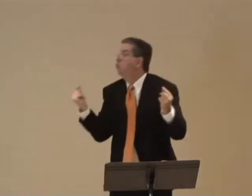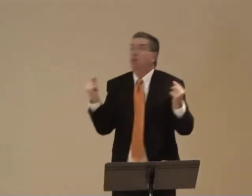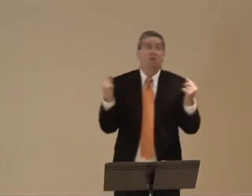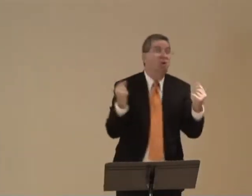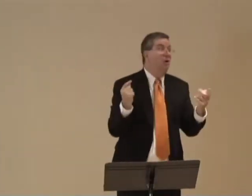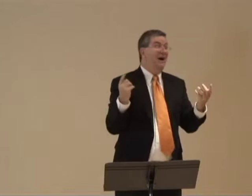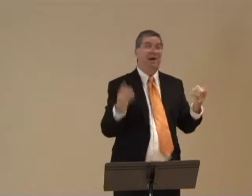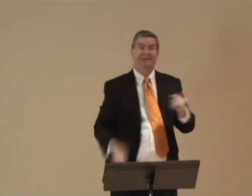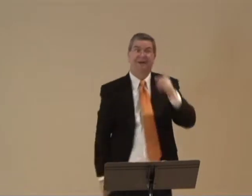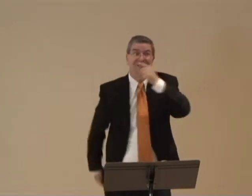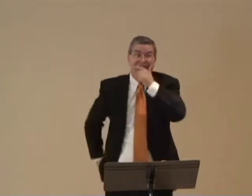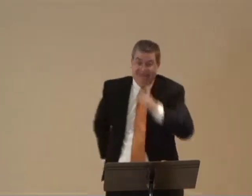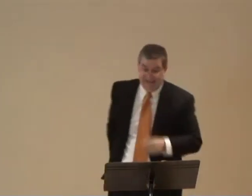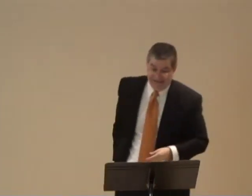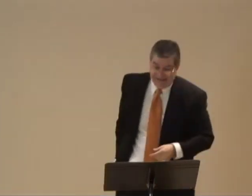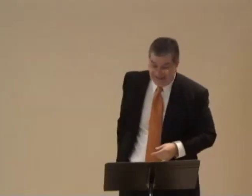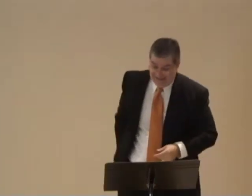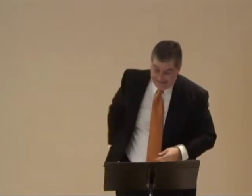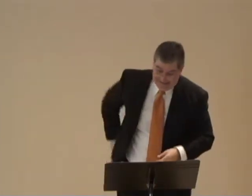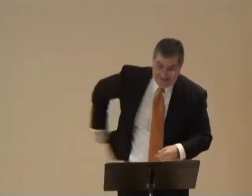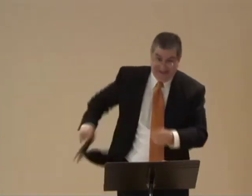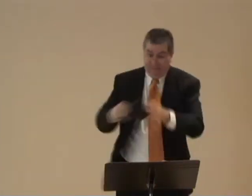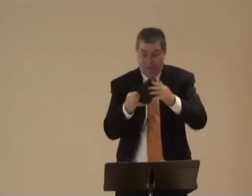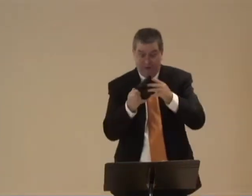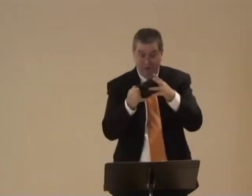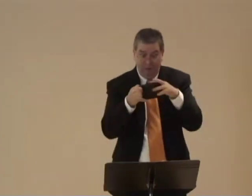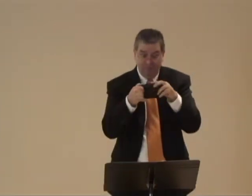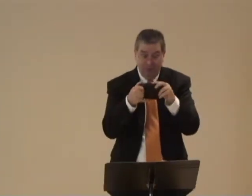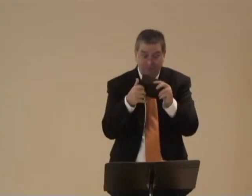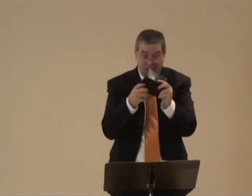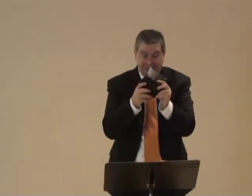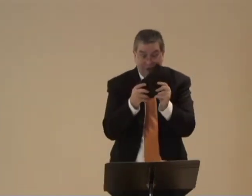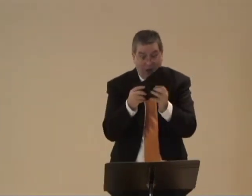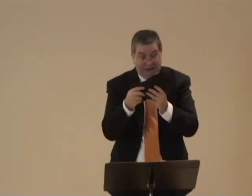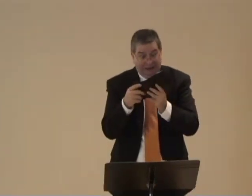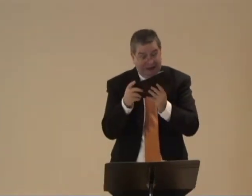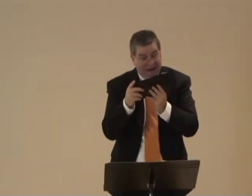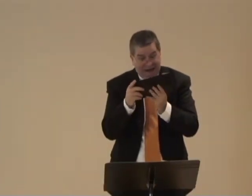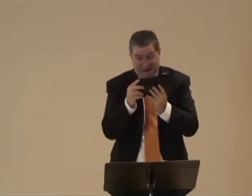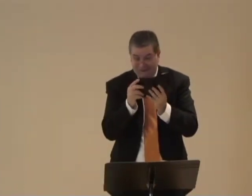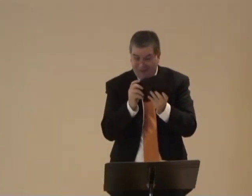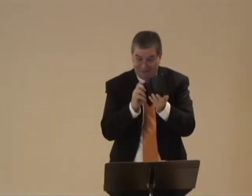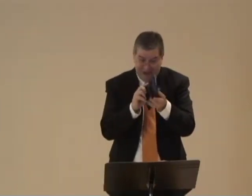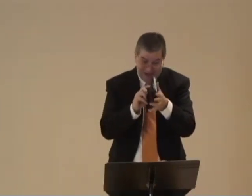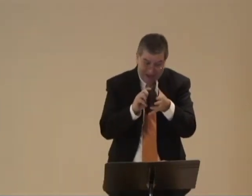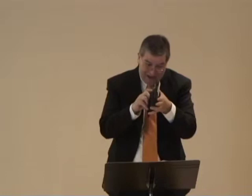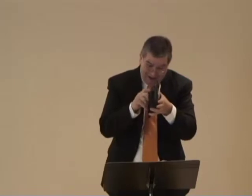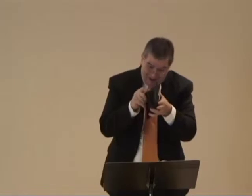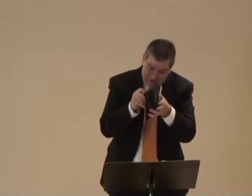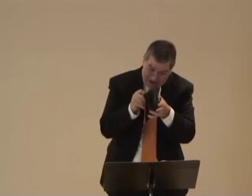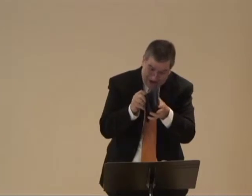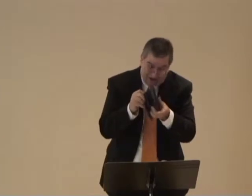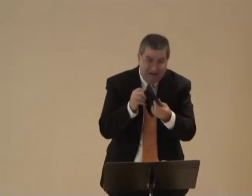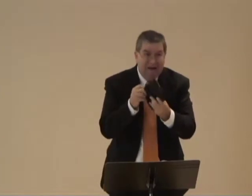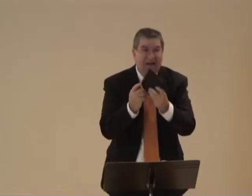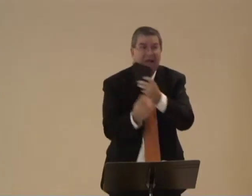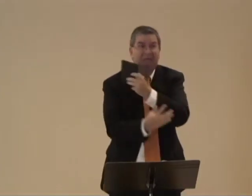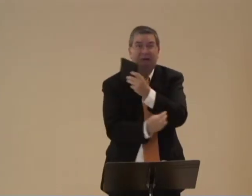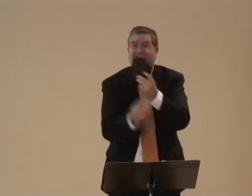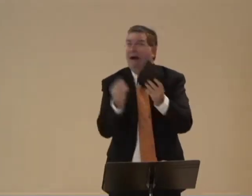today also with all the wars and things that are happening. People get afraid. And you know, they're concerned about not